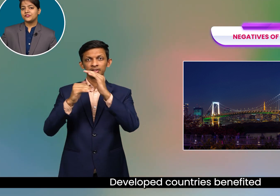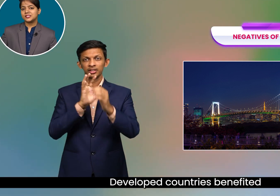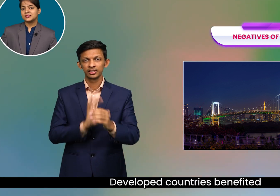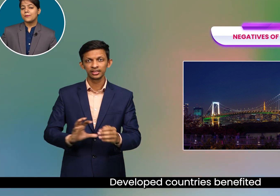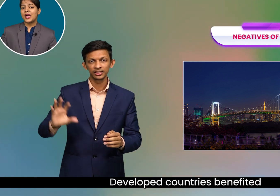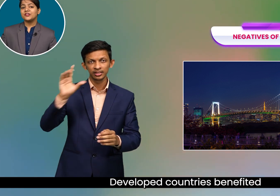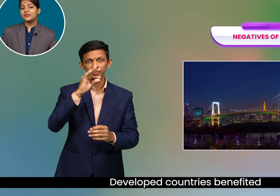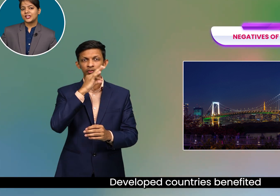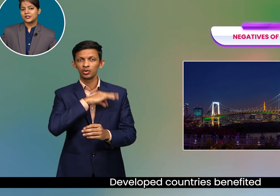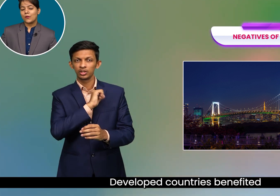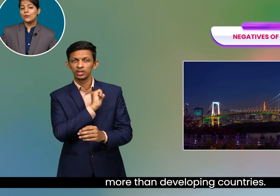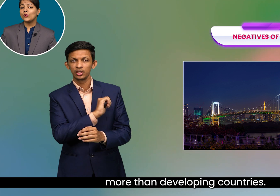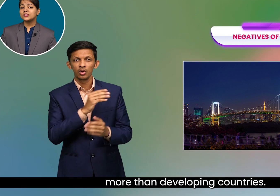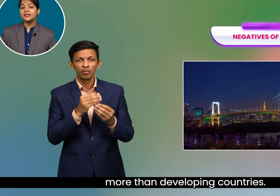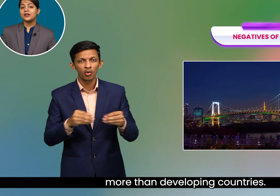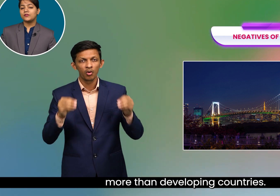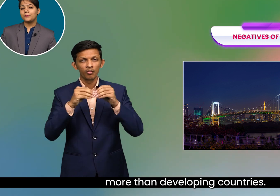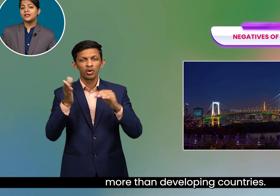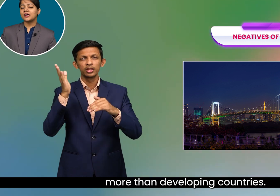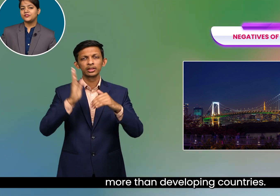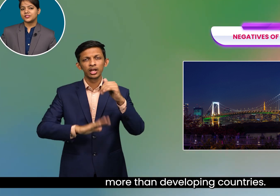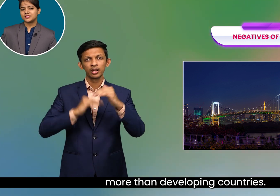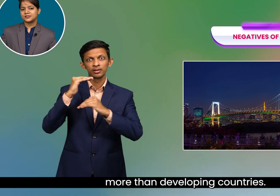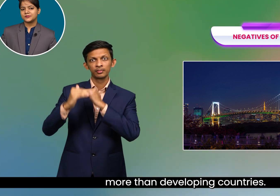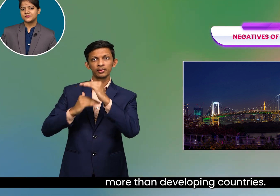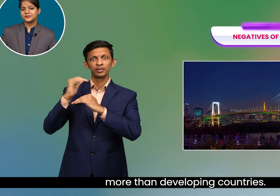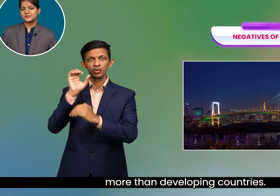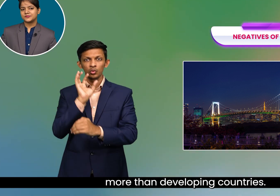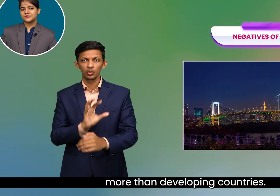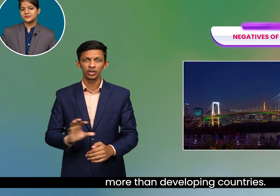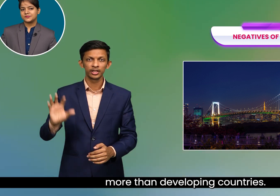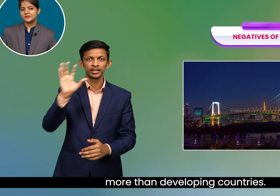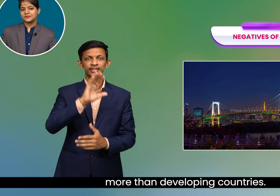Developed countries benefited more than developing countries.